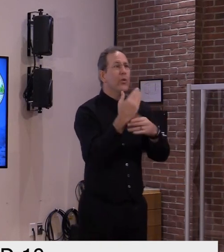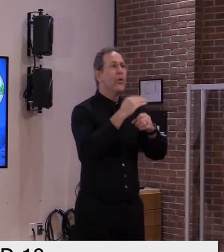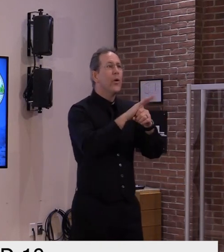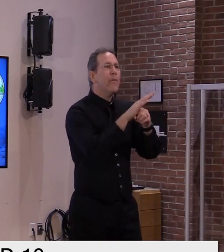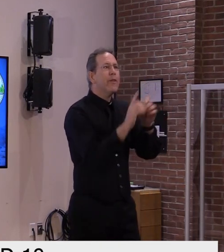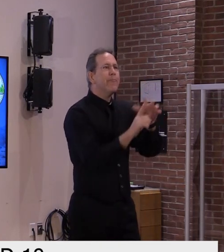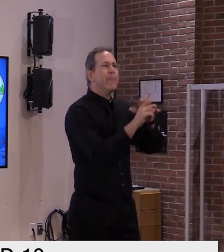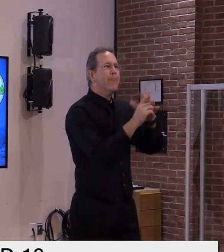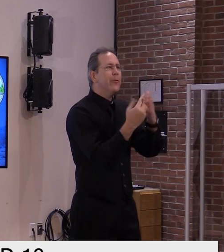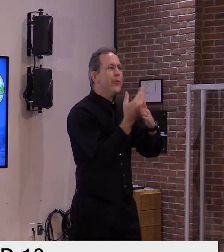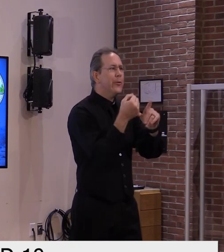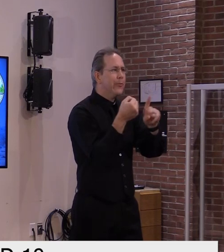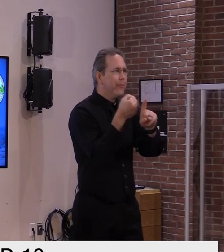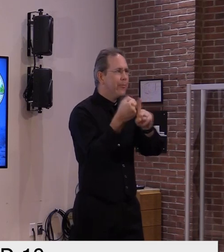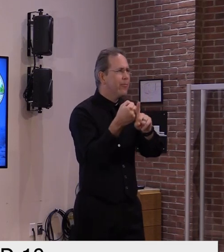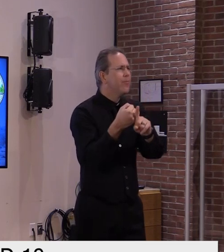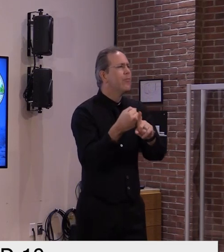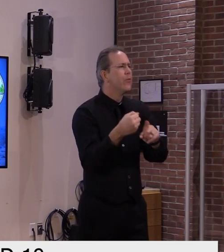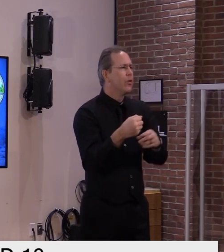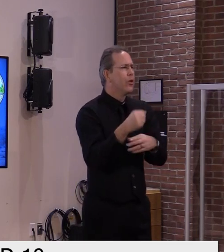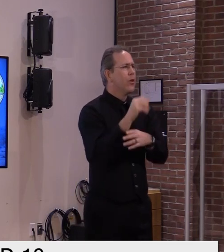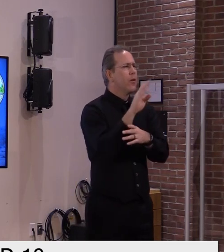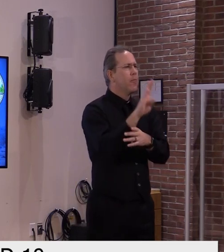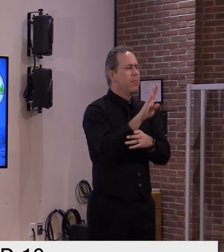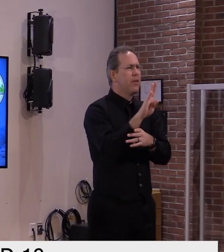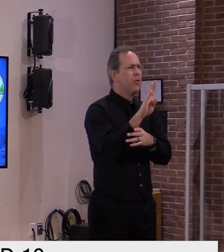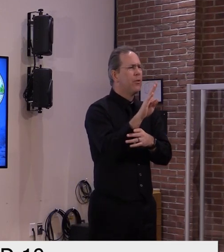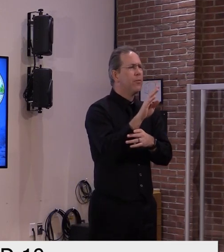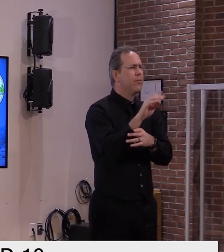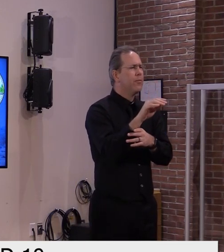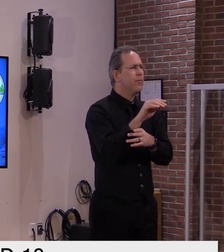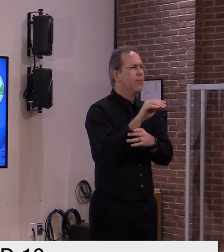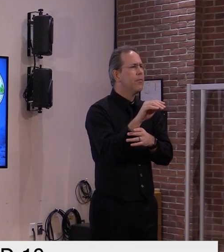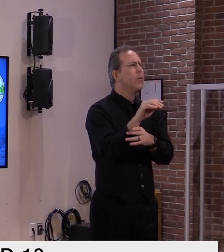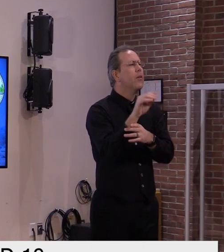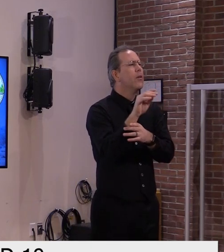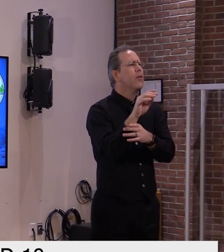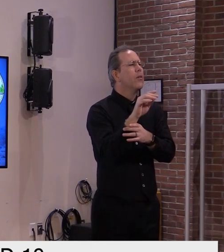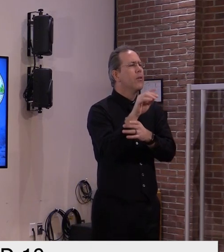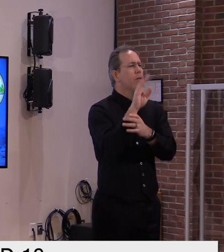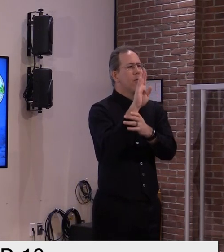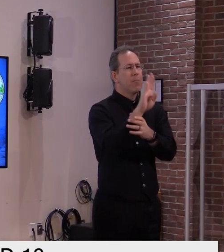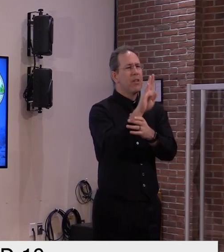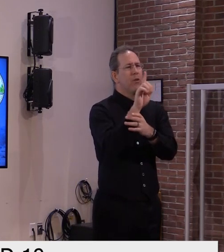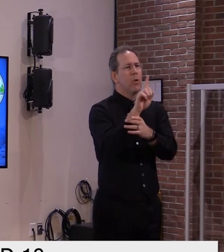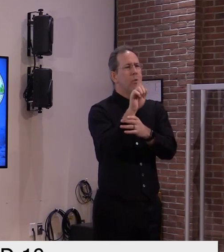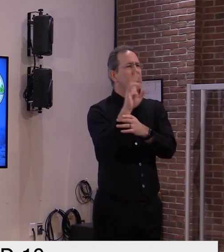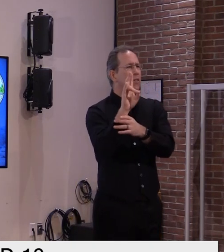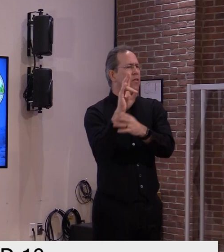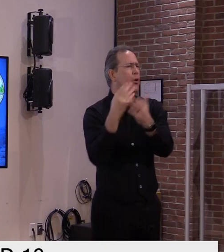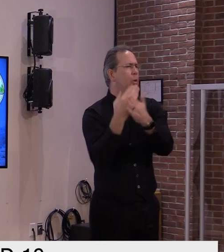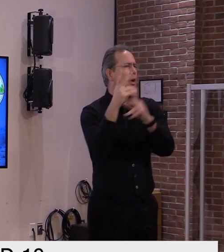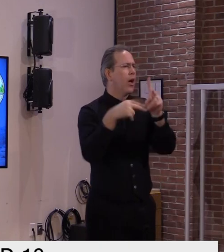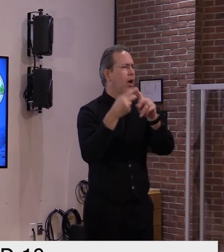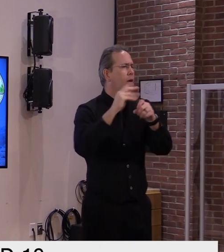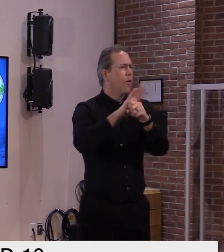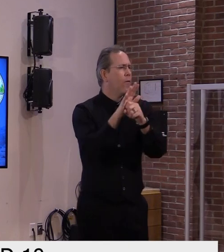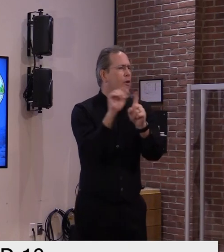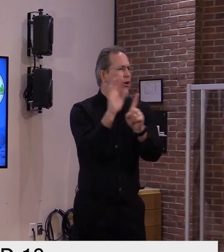York. And looking nationwide, we see a percent positivity average of almost